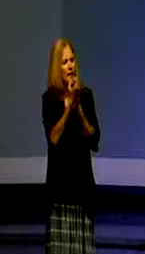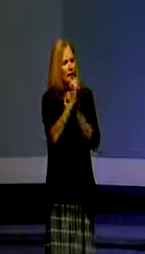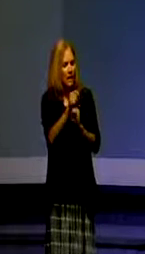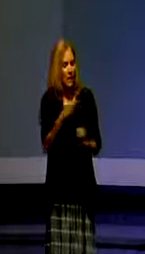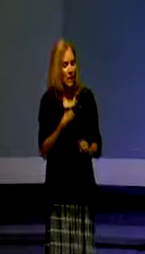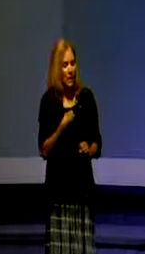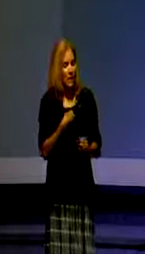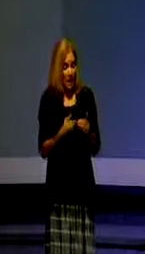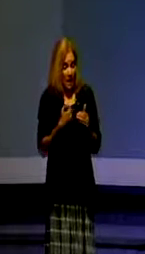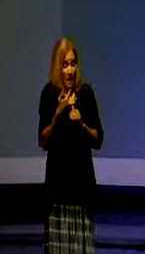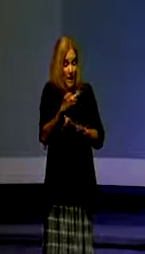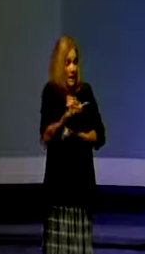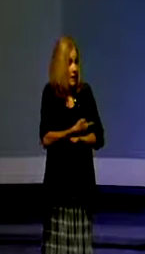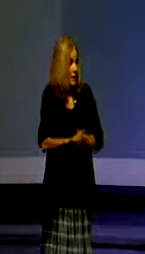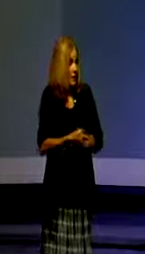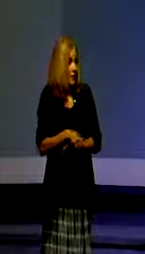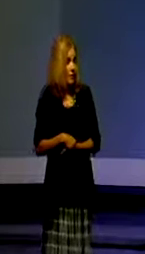me." And